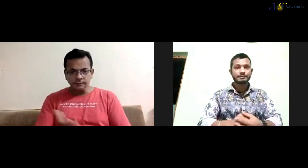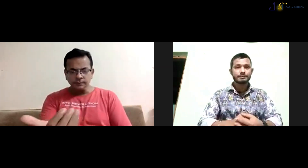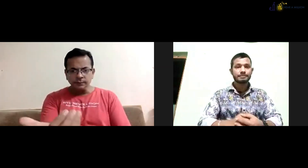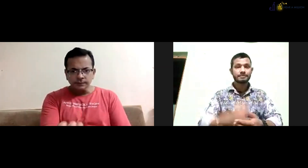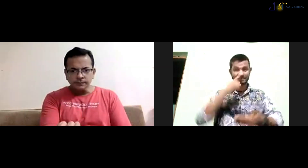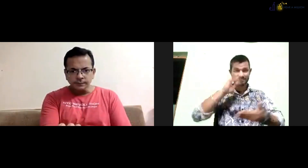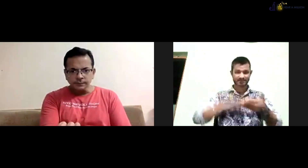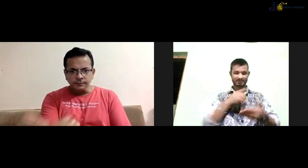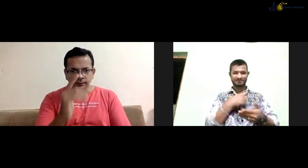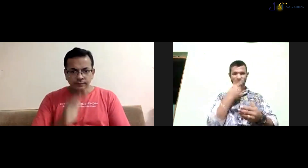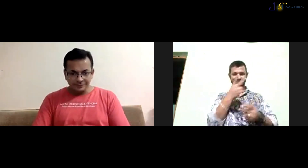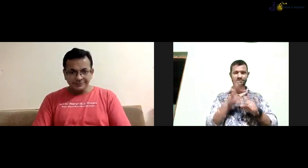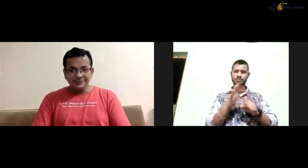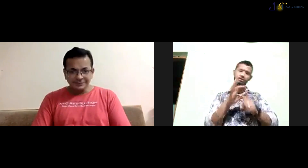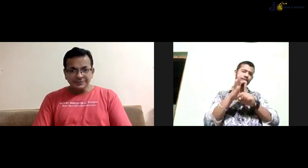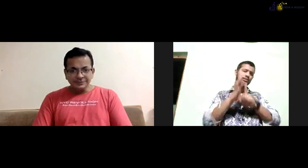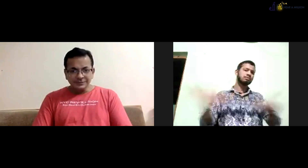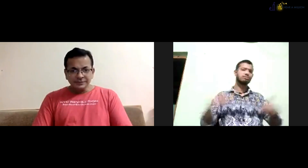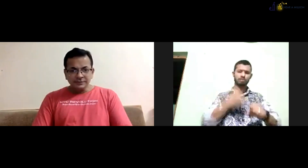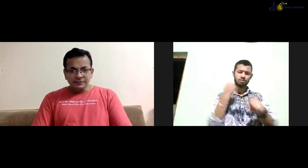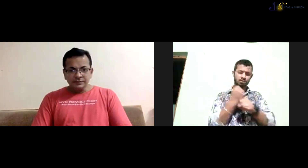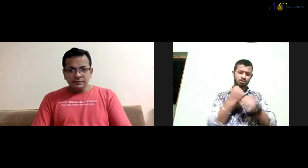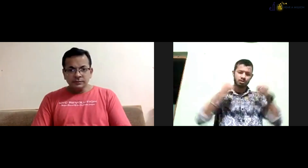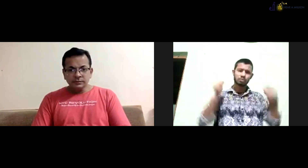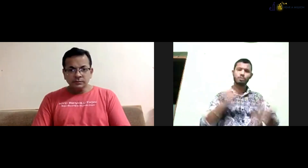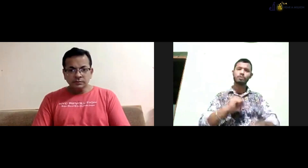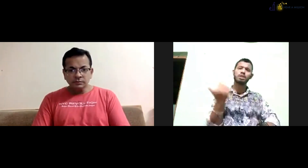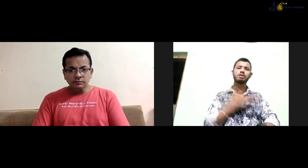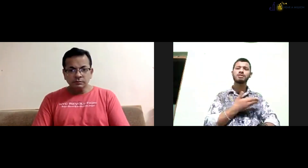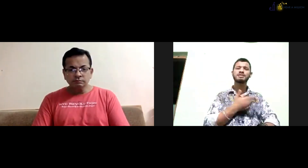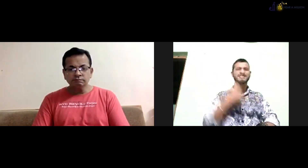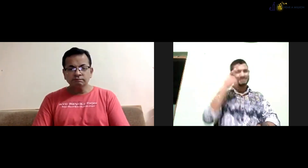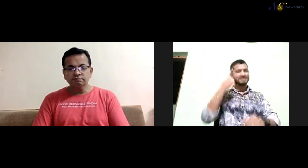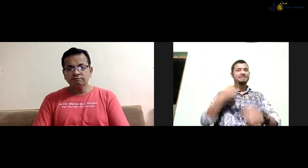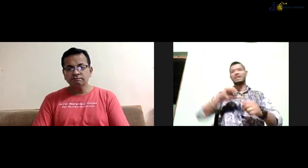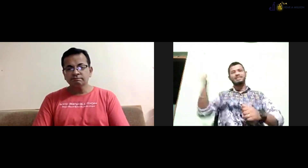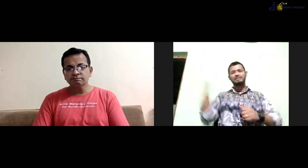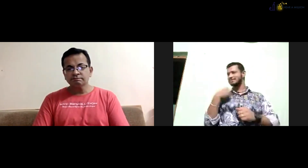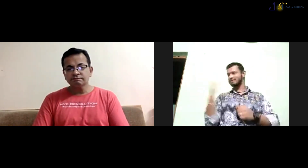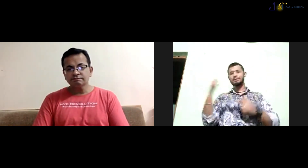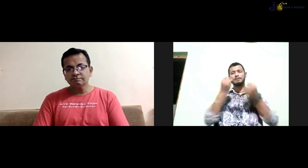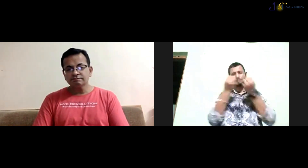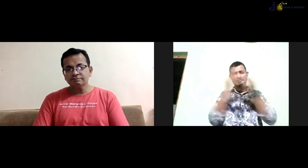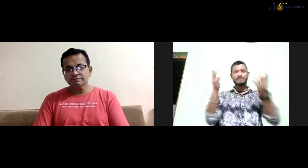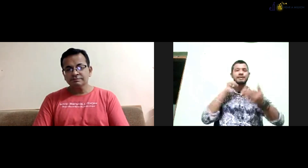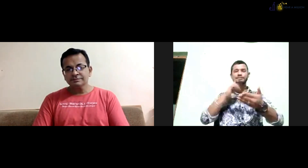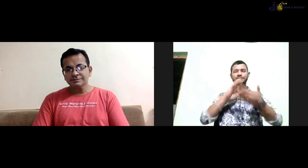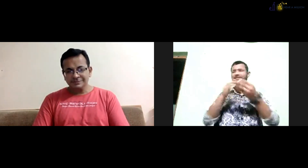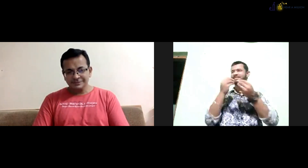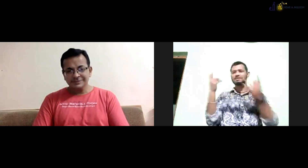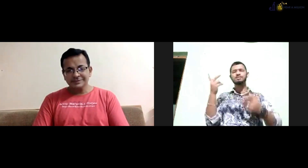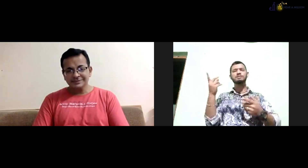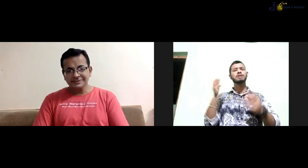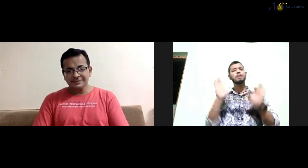has helped you a lot. Yes. So she could see that, yeah, I've been working